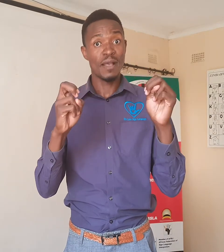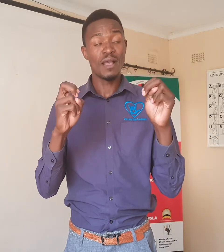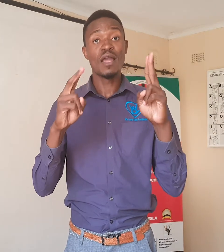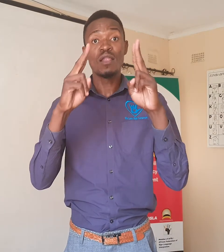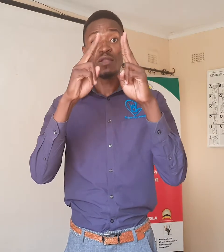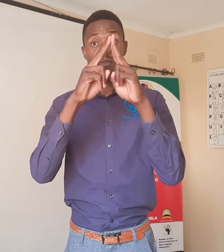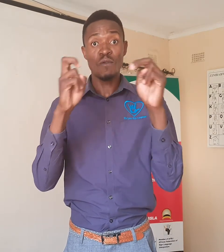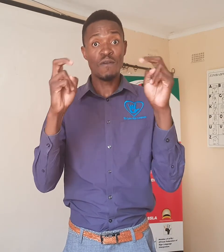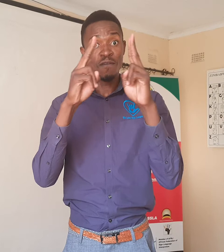November,